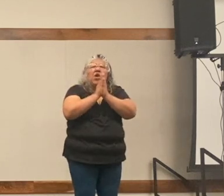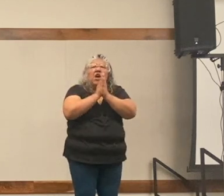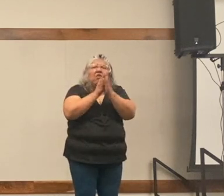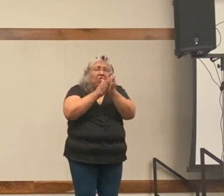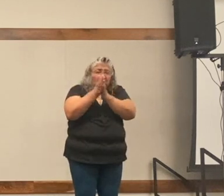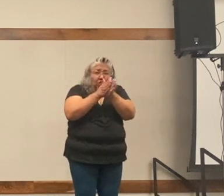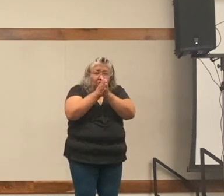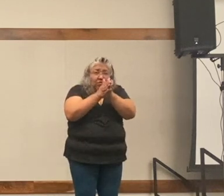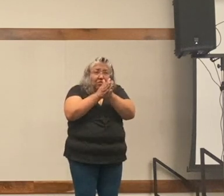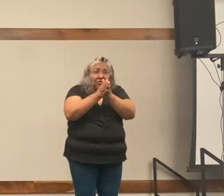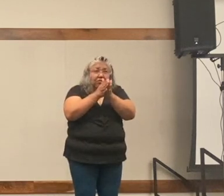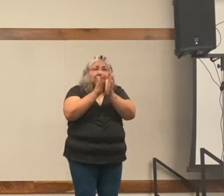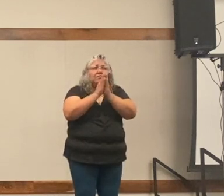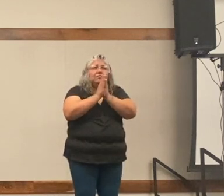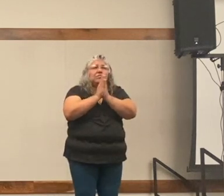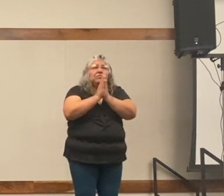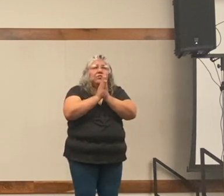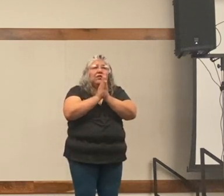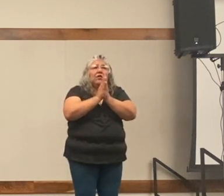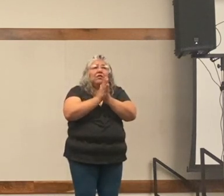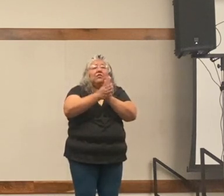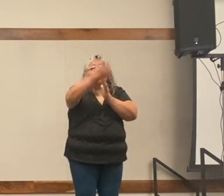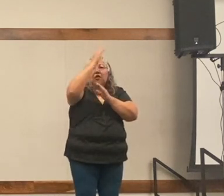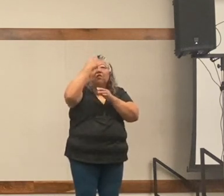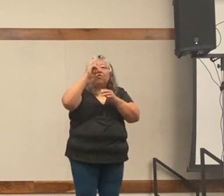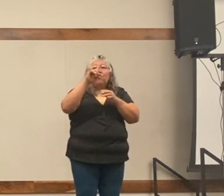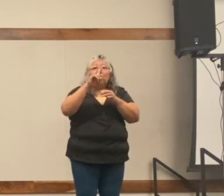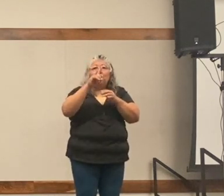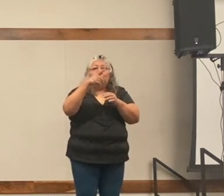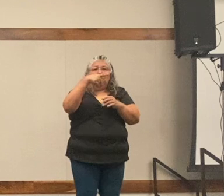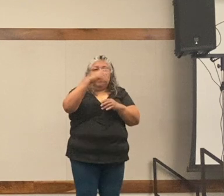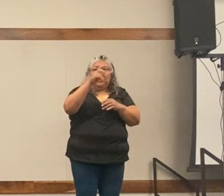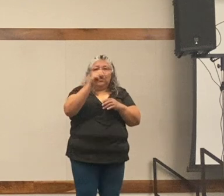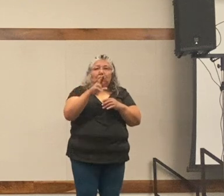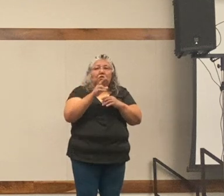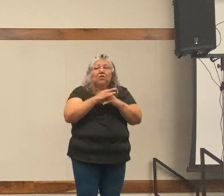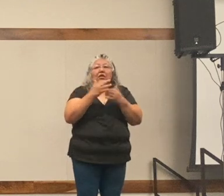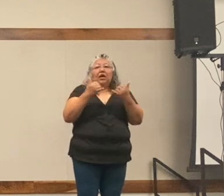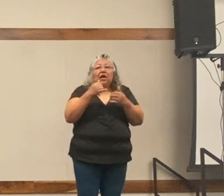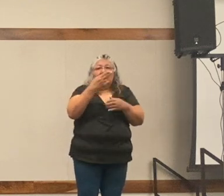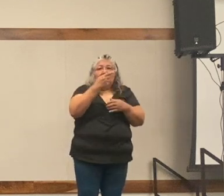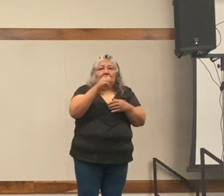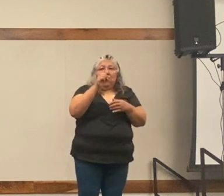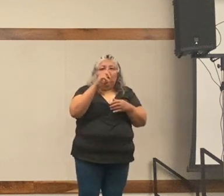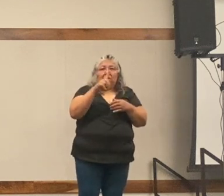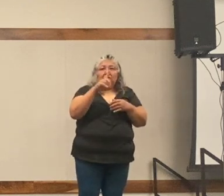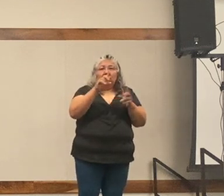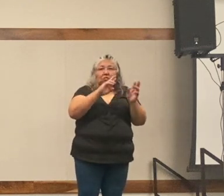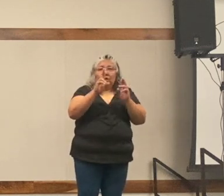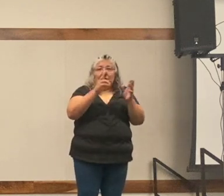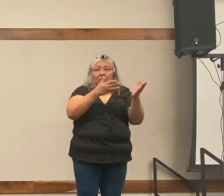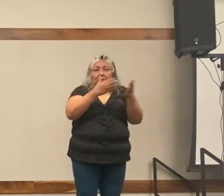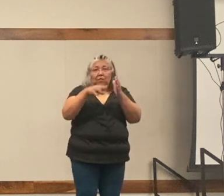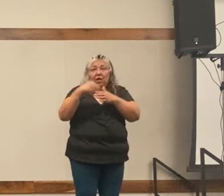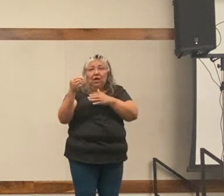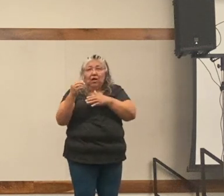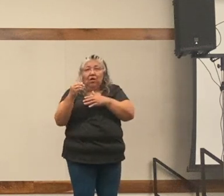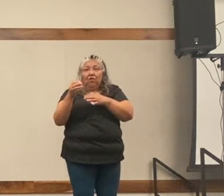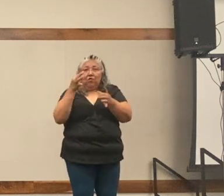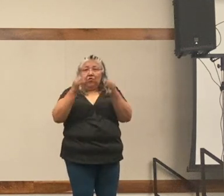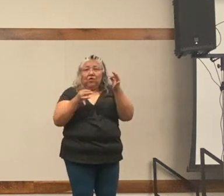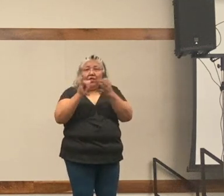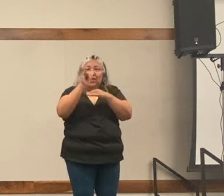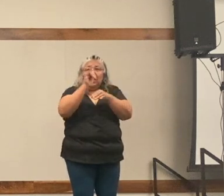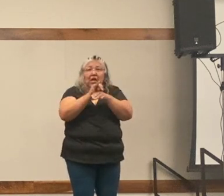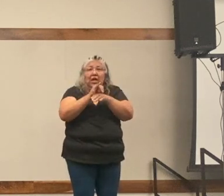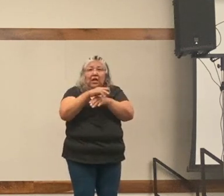Praying fervently to God for him. When Herod was about to bring him out for trial, that very